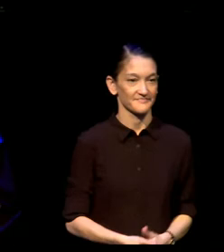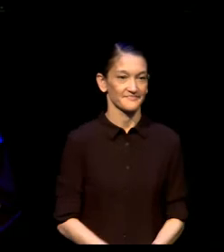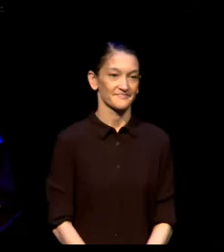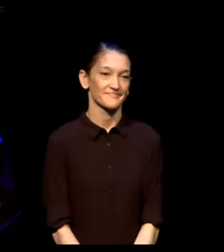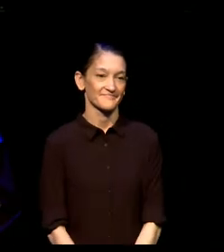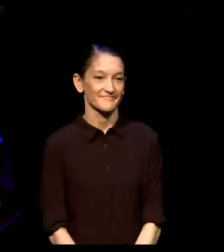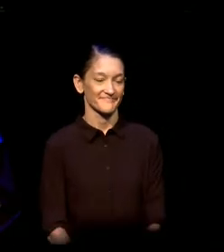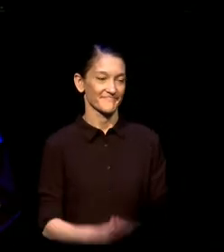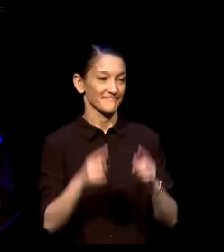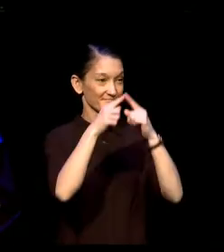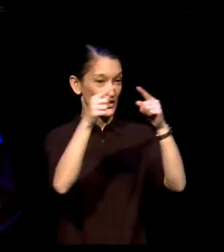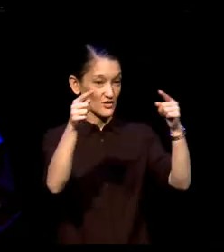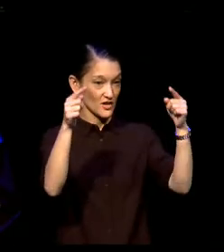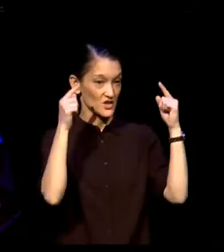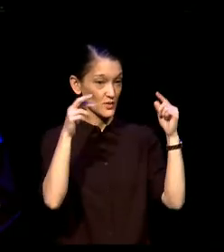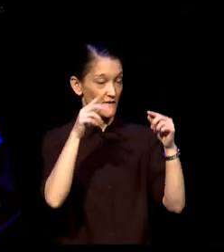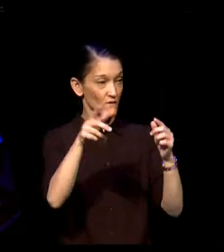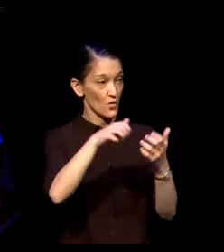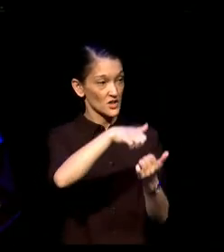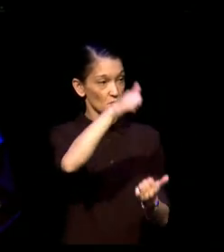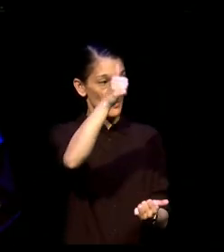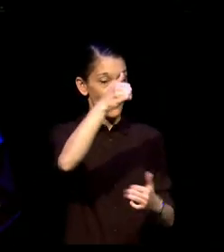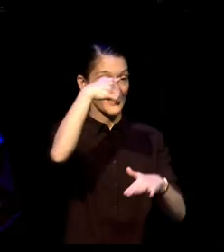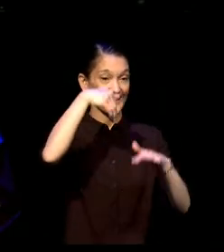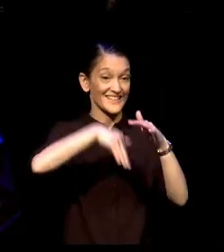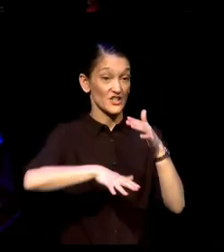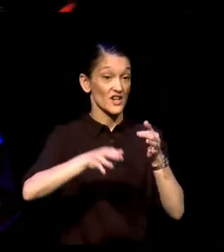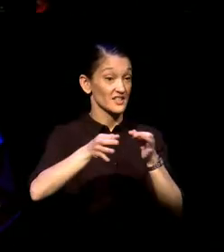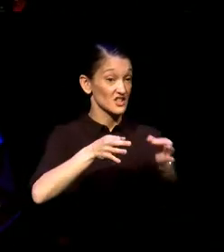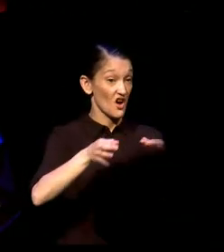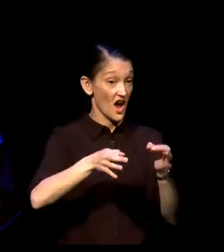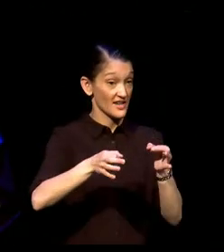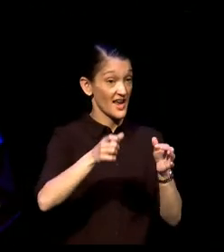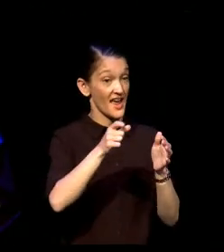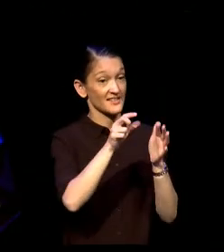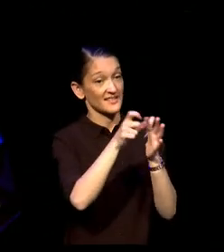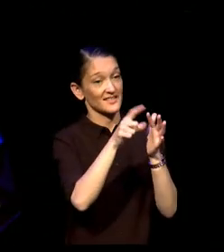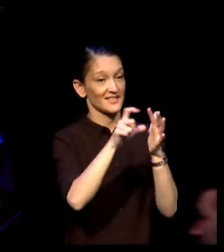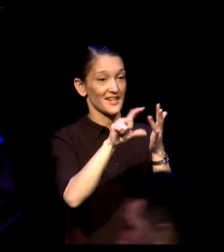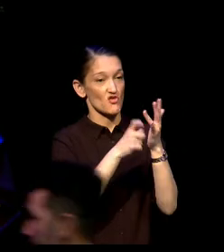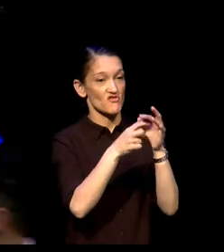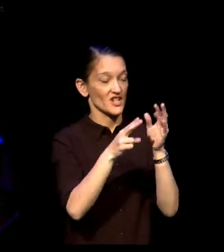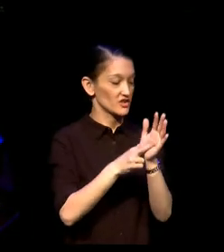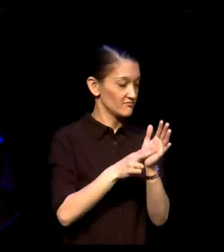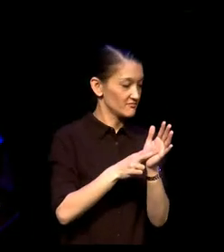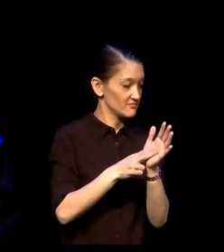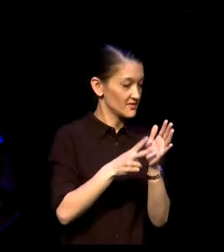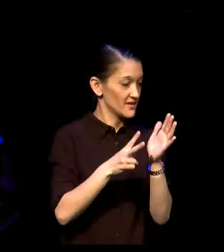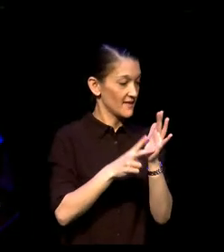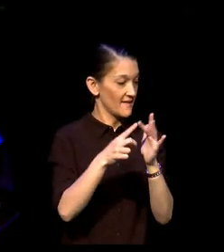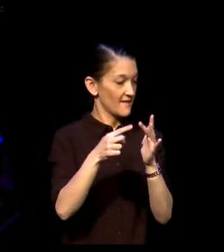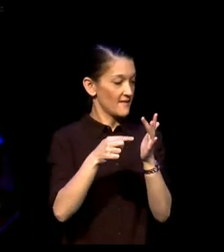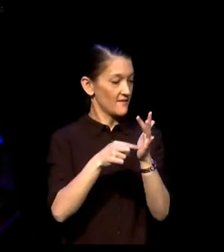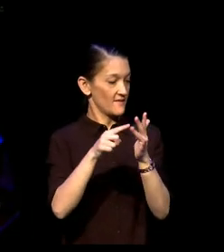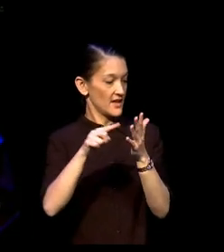The graduate for Diploma of Interior Design and Decoration is Vita Horm.